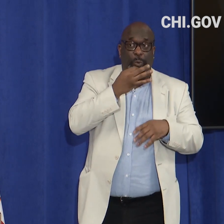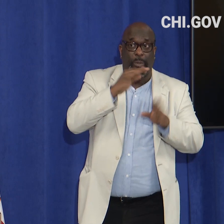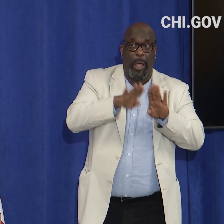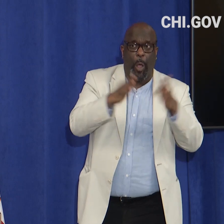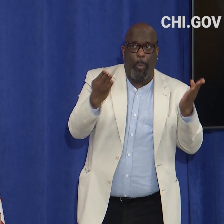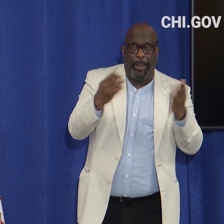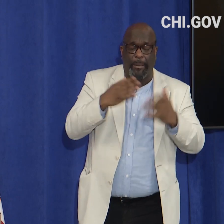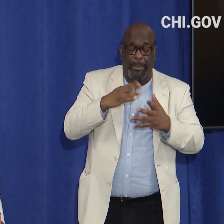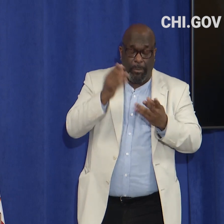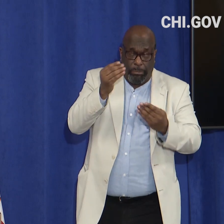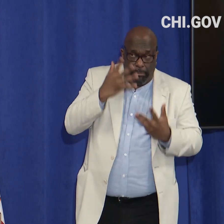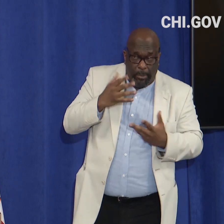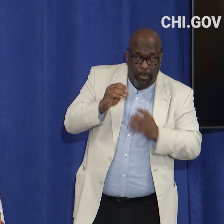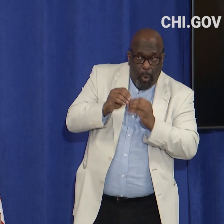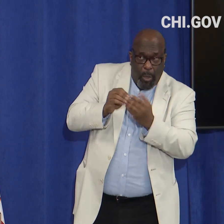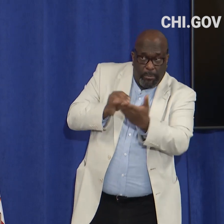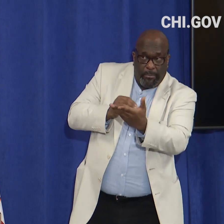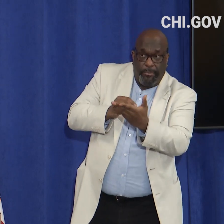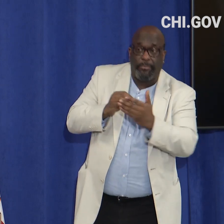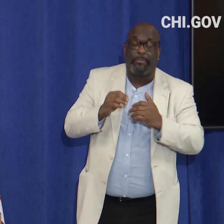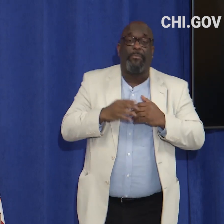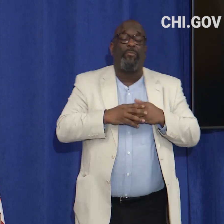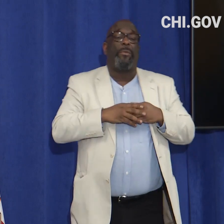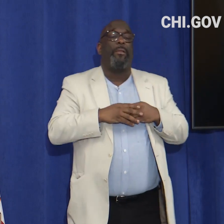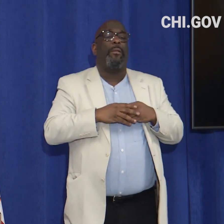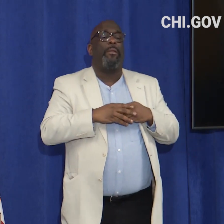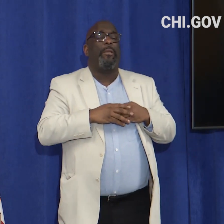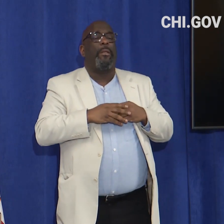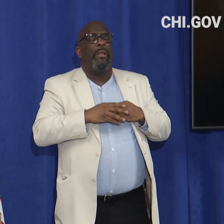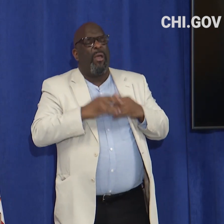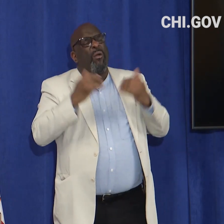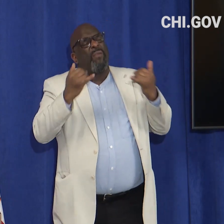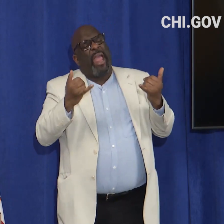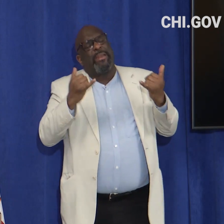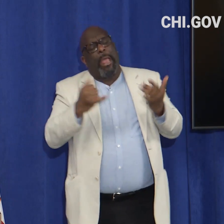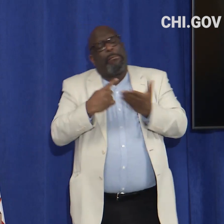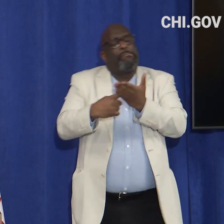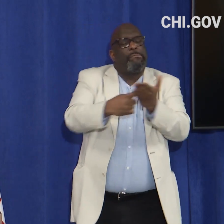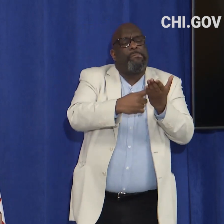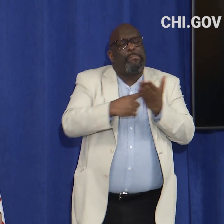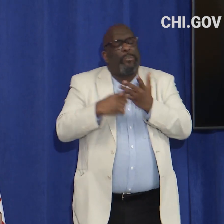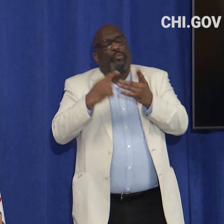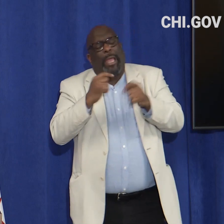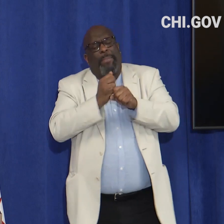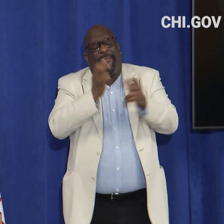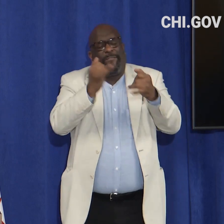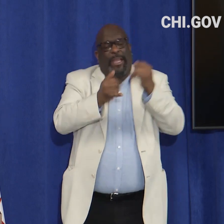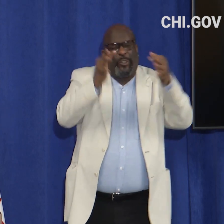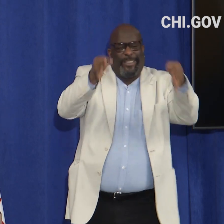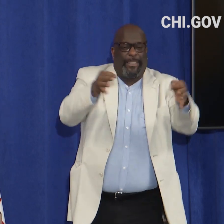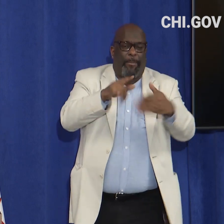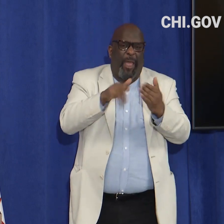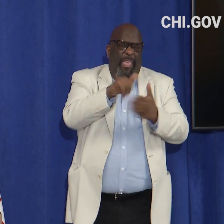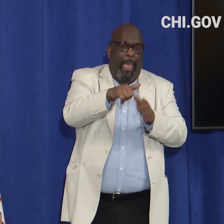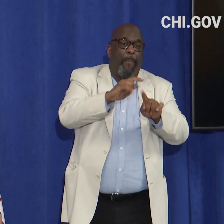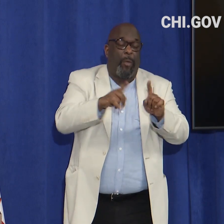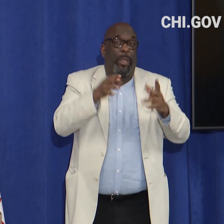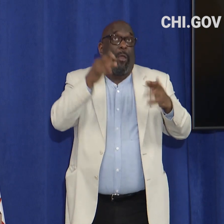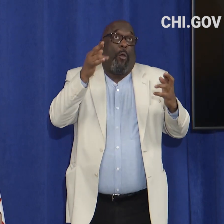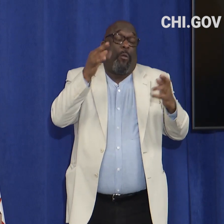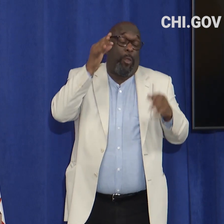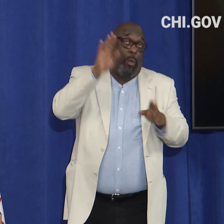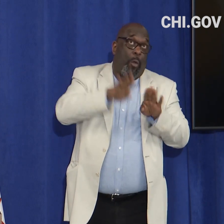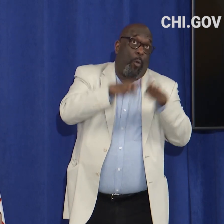can you give us any more information about that? We're really finalizing the details on that, so I don't want to get ahead of it. But we are looking to open